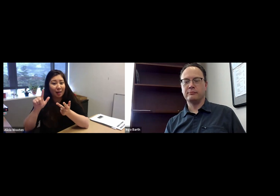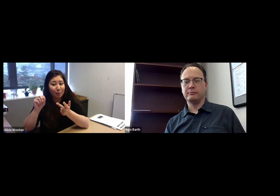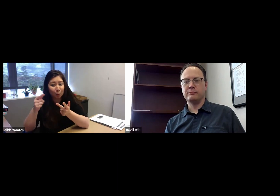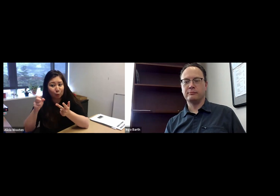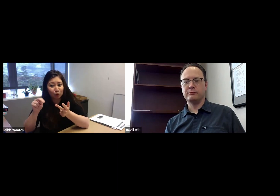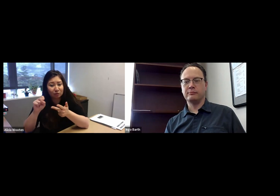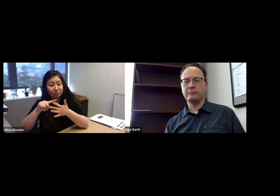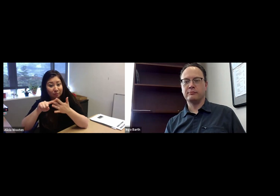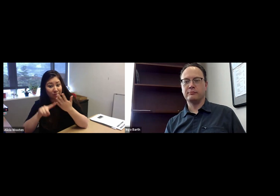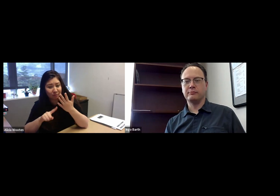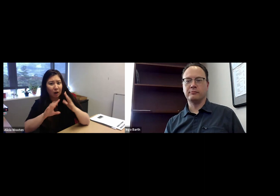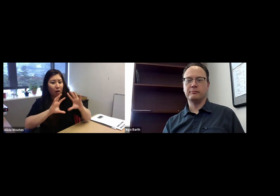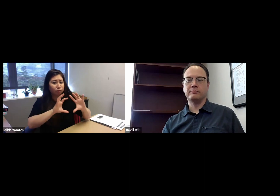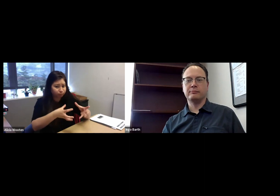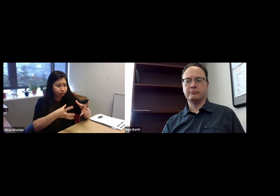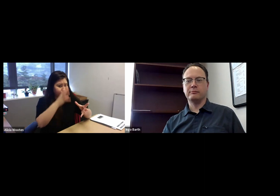gases,